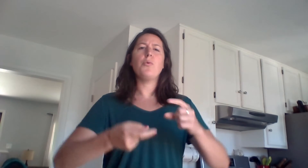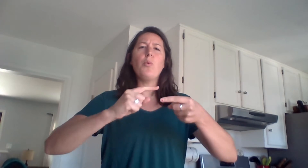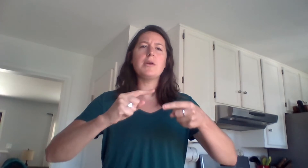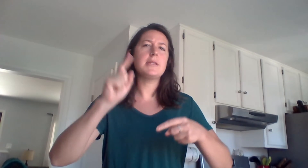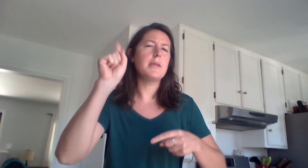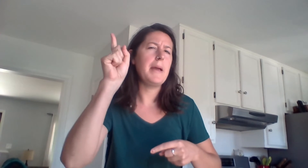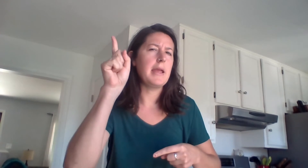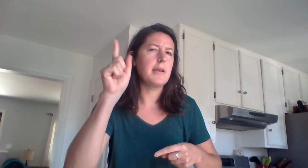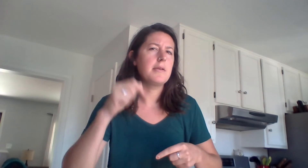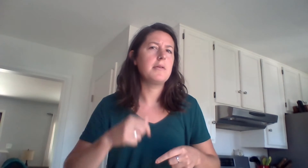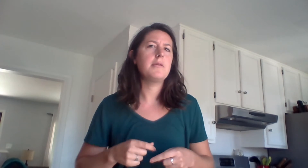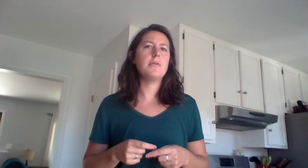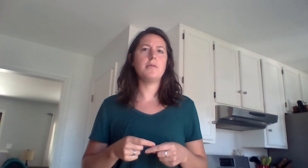Where's the pain?